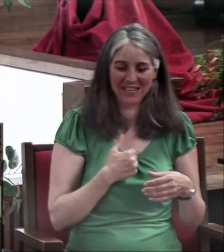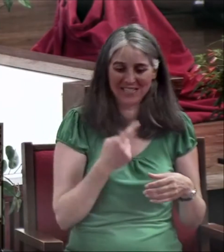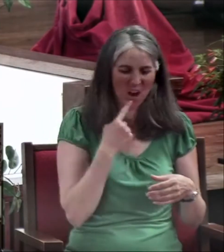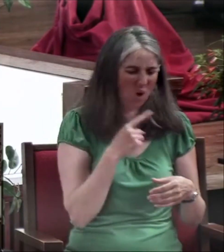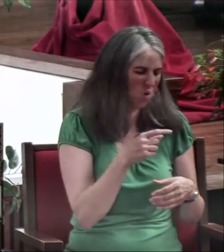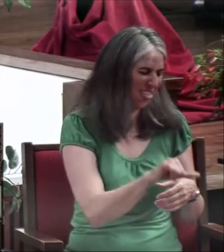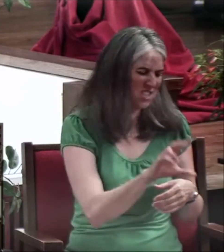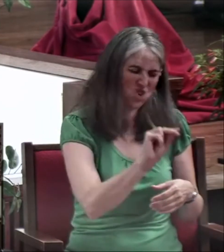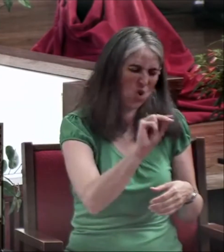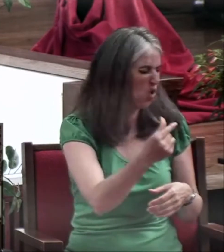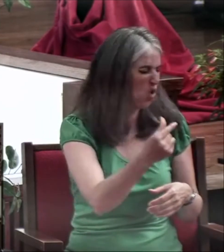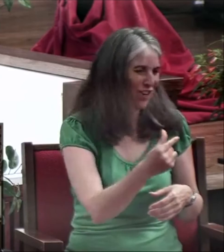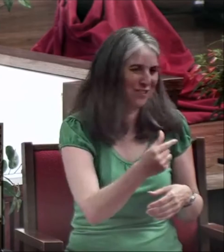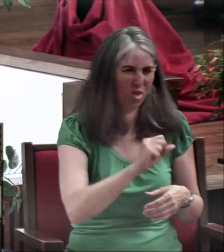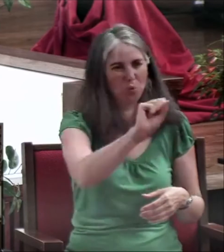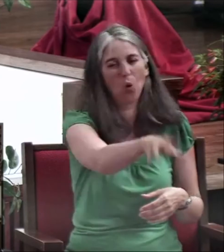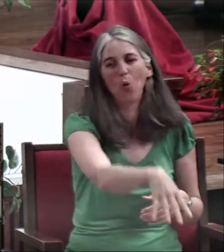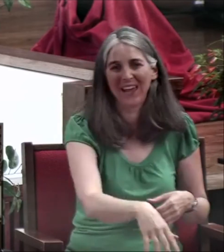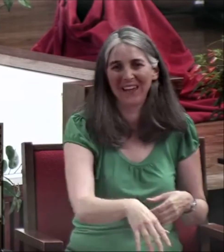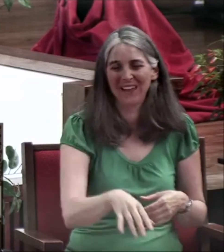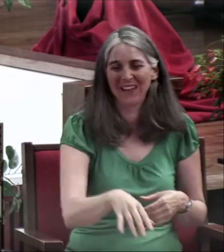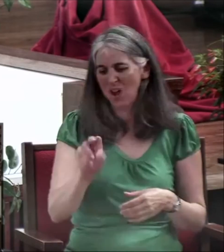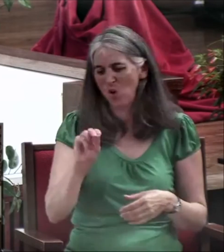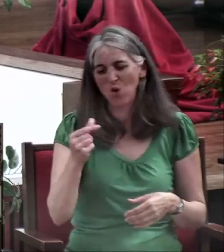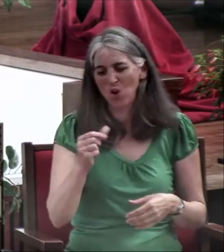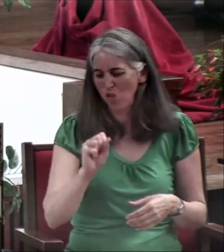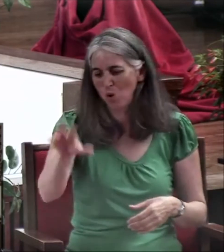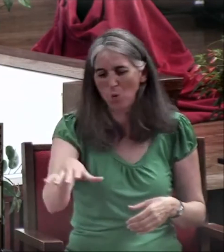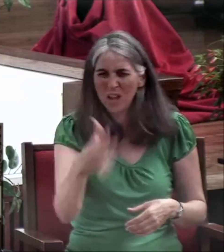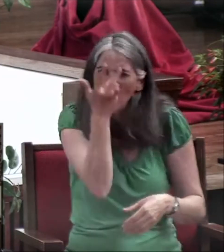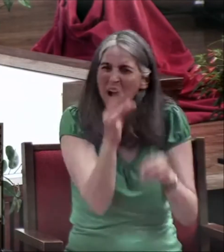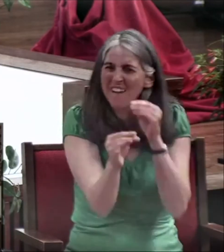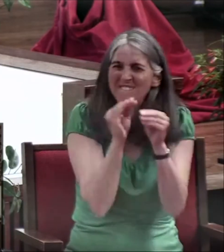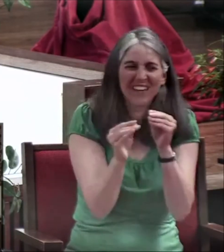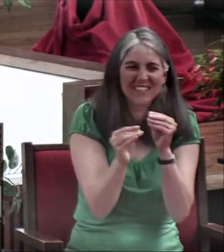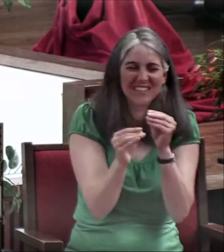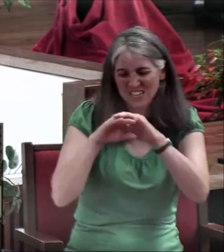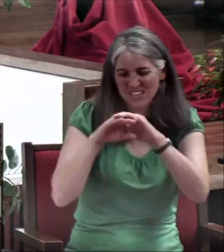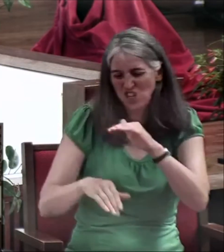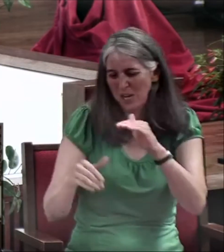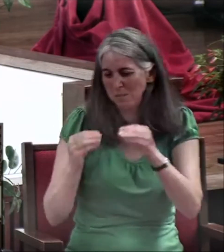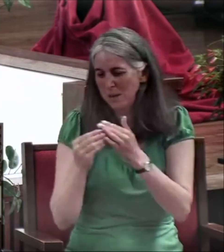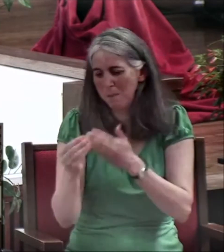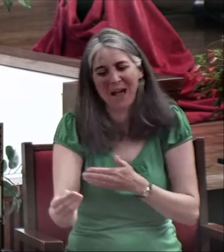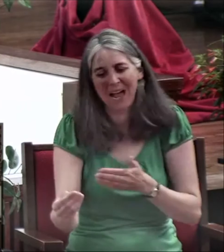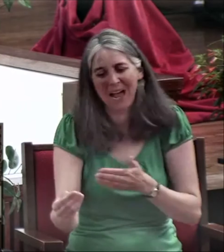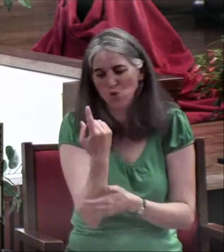good. We're a throwaway society. Why fix it? Because it's just as cheap to buy a different